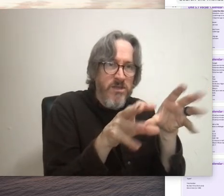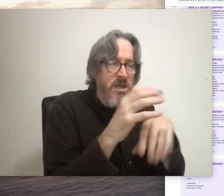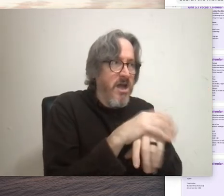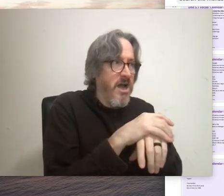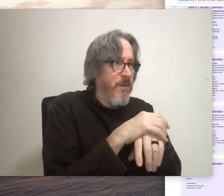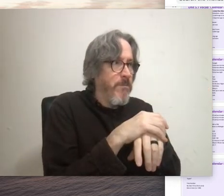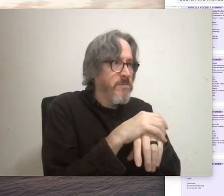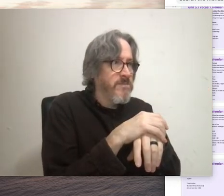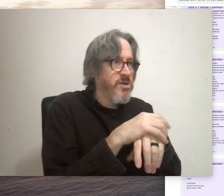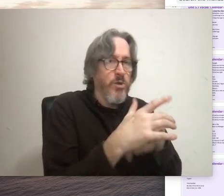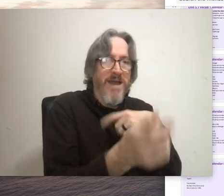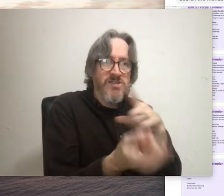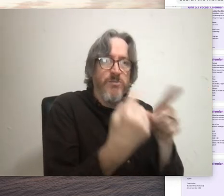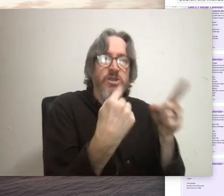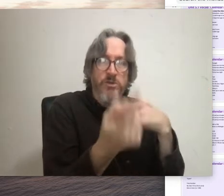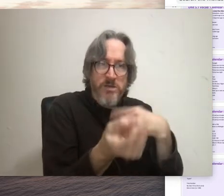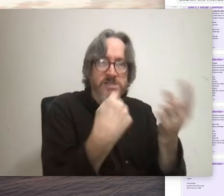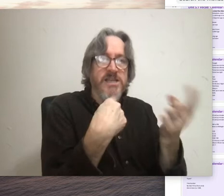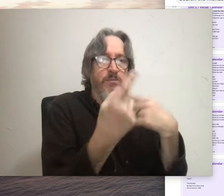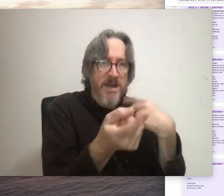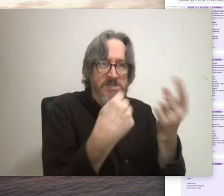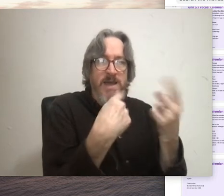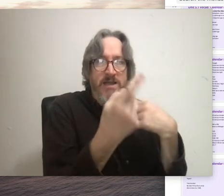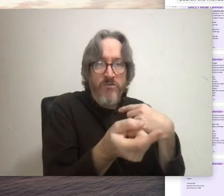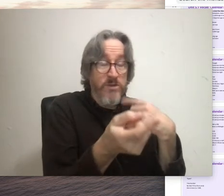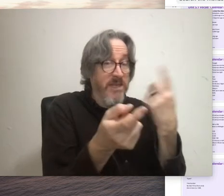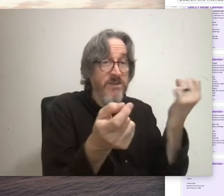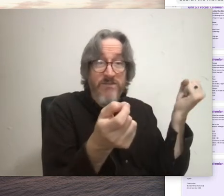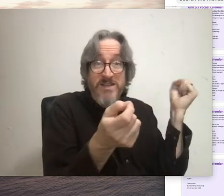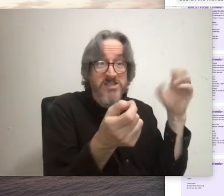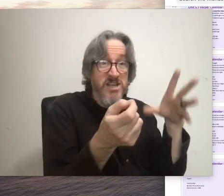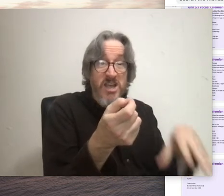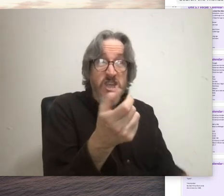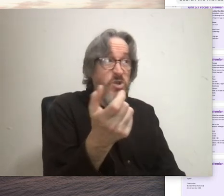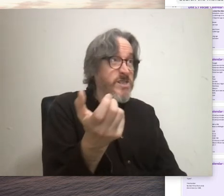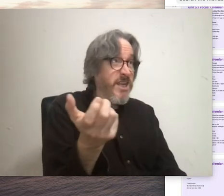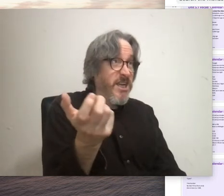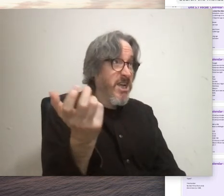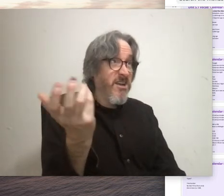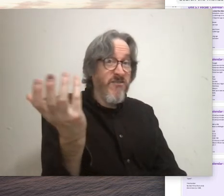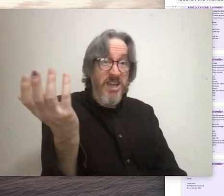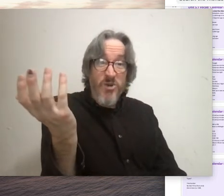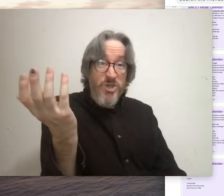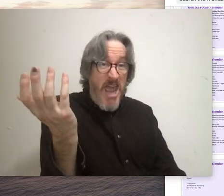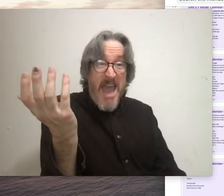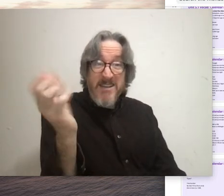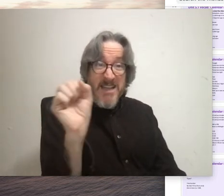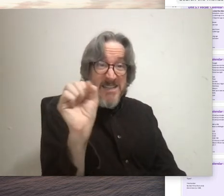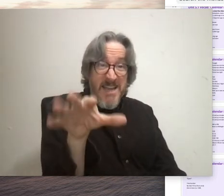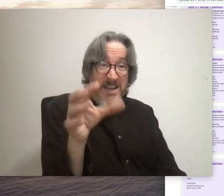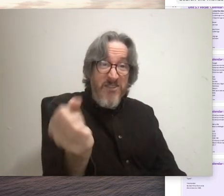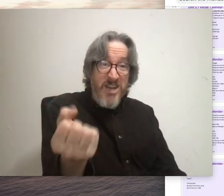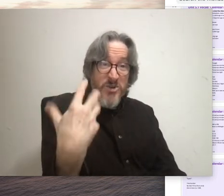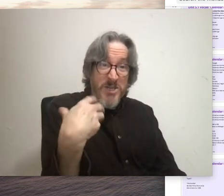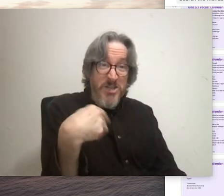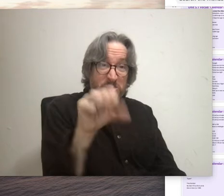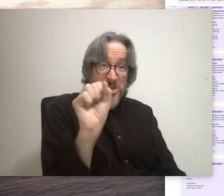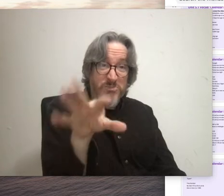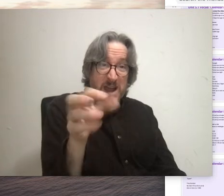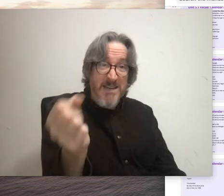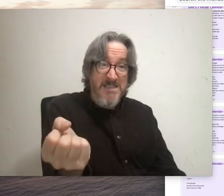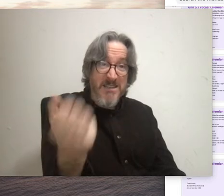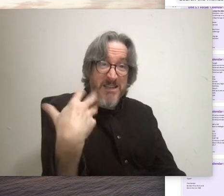with, so that you have someone that you can practice back and forth, even if it's using video chat and sending a video to